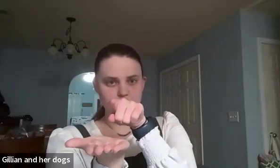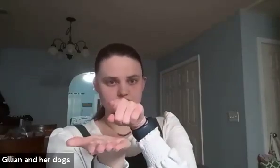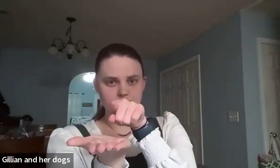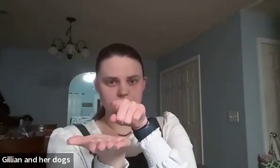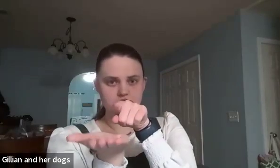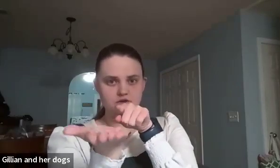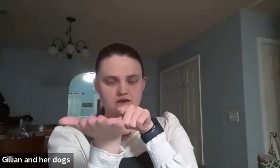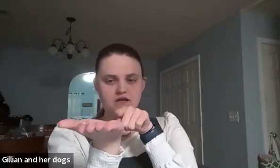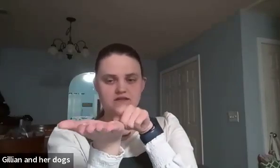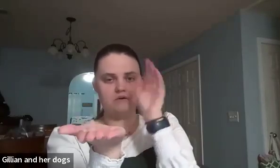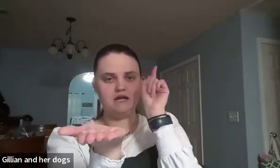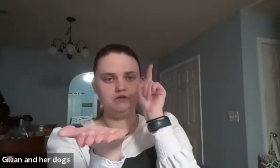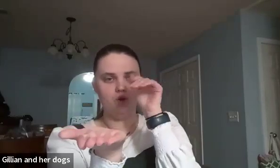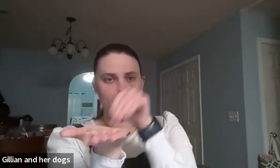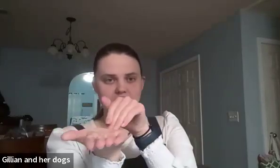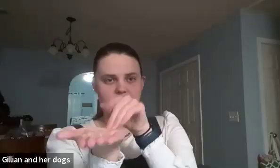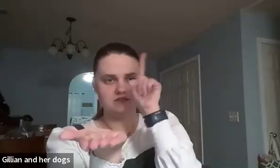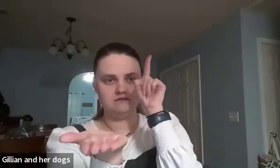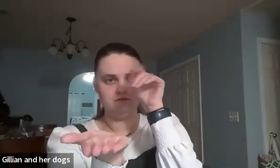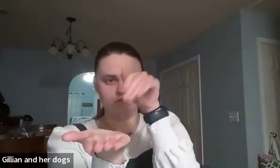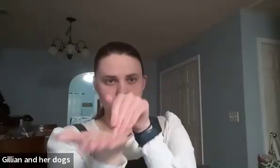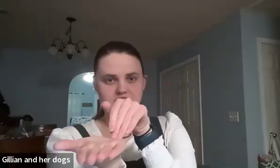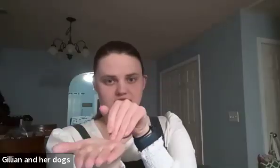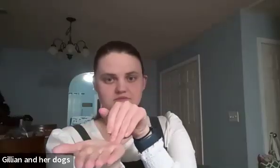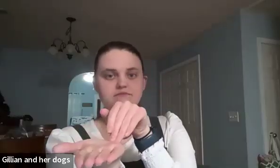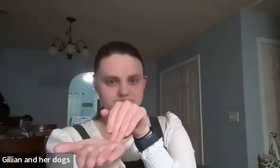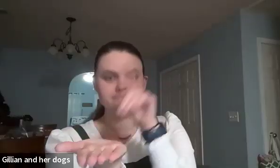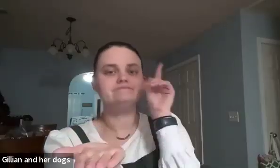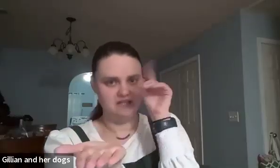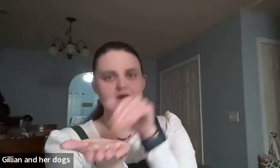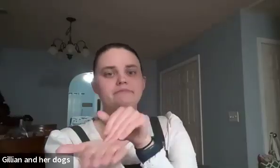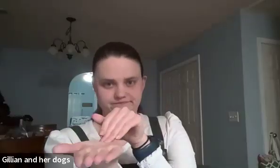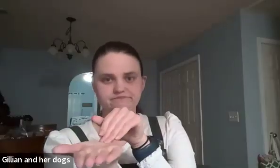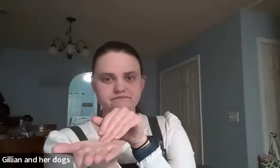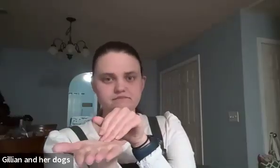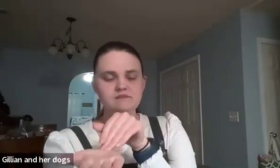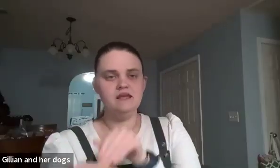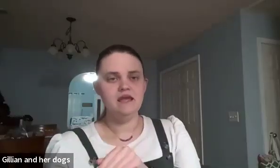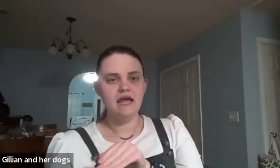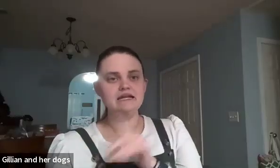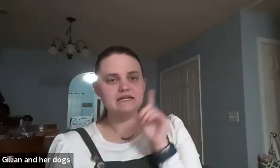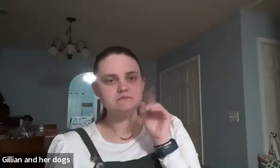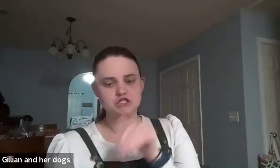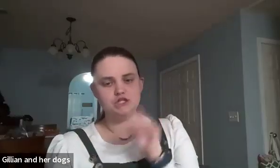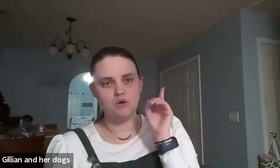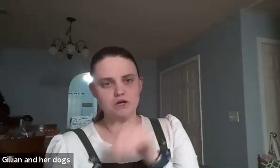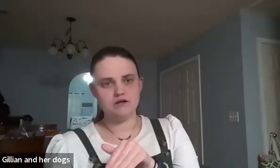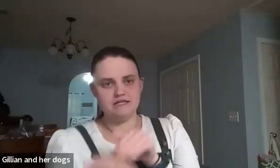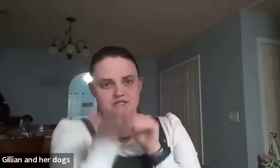towards you. So have your hand that way and you go 1,000. 1,000. Yeah. And it is much lower. It's not